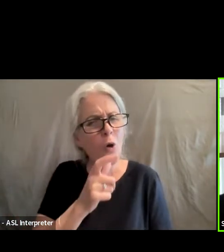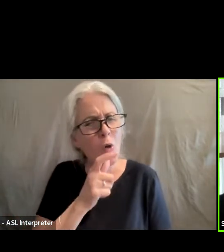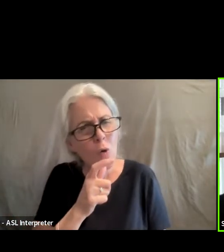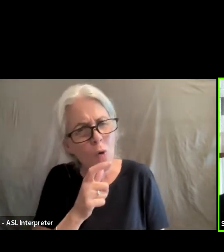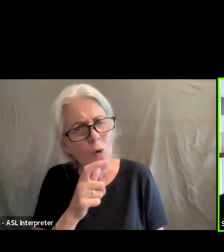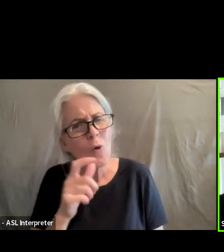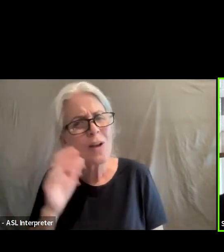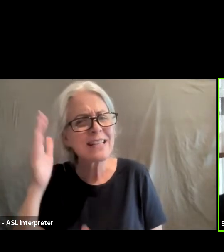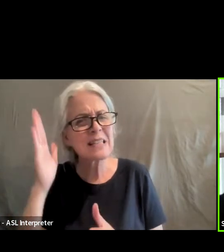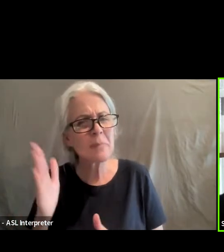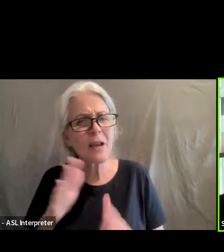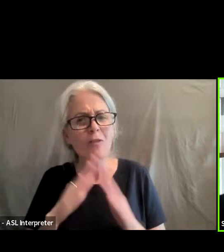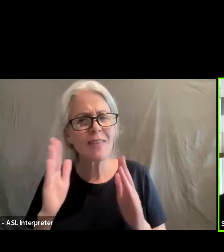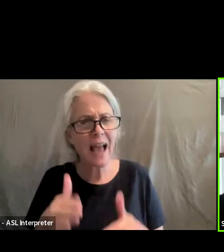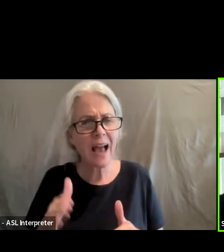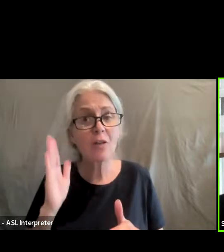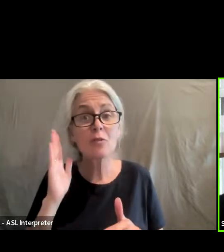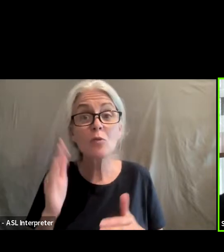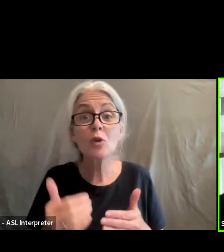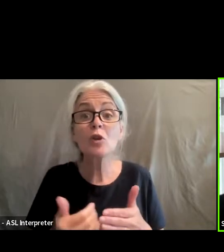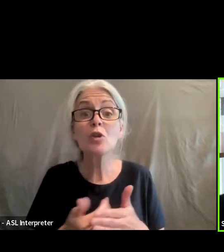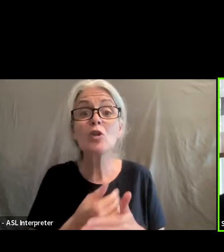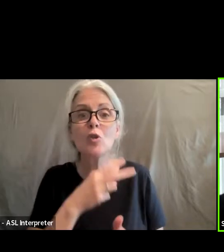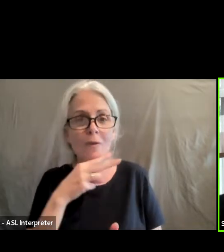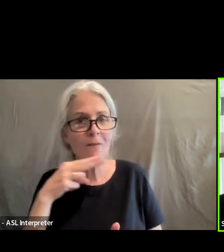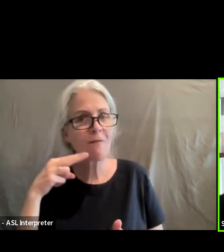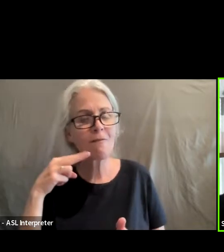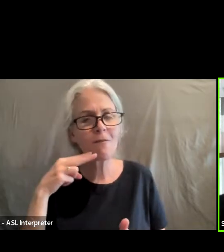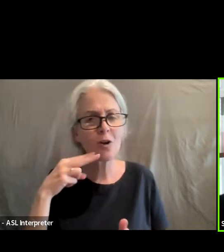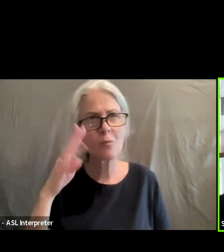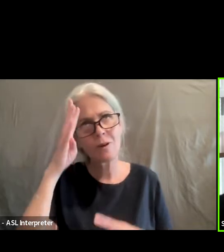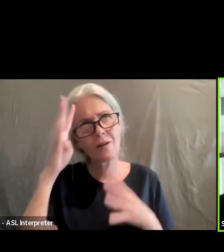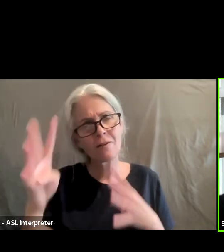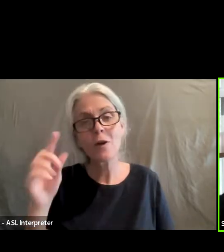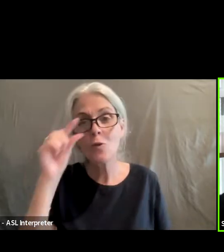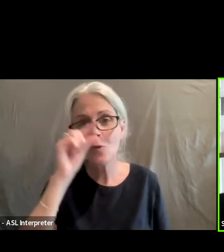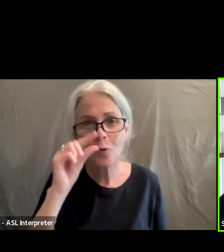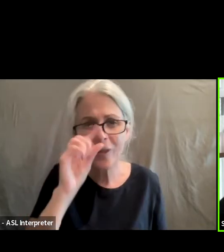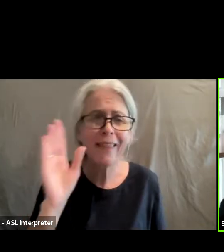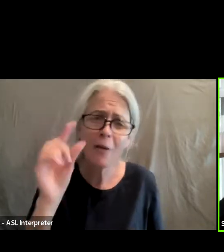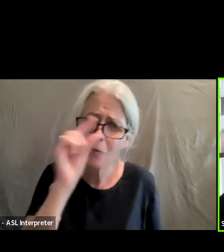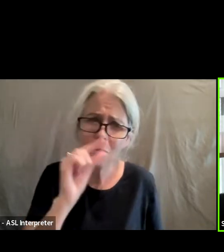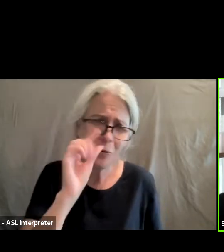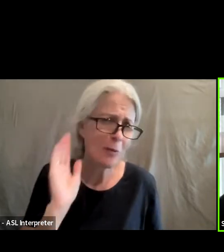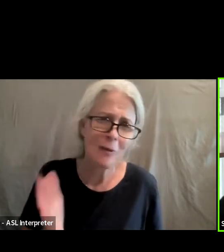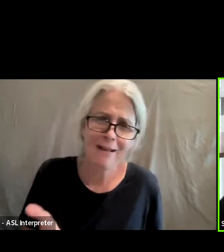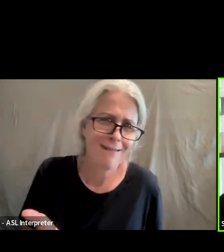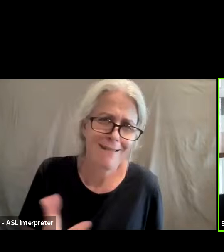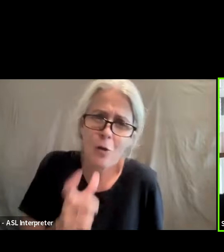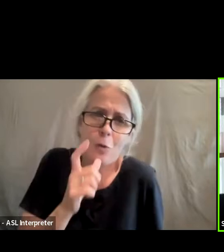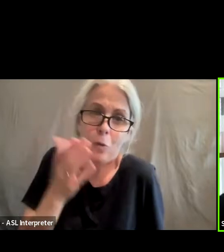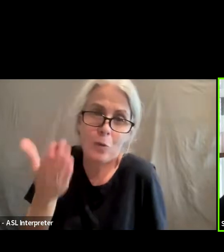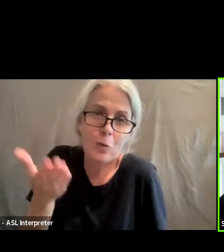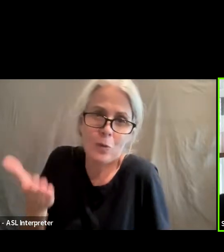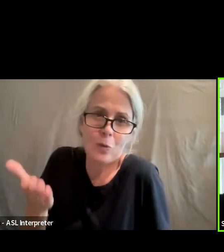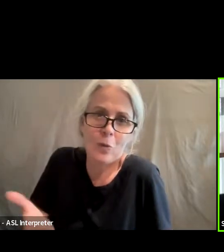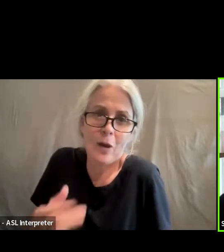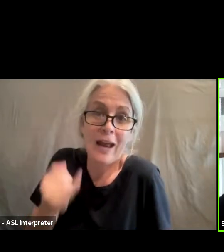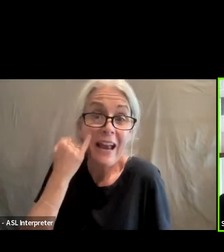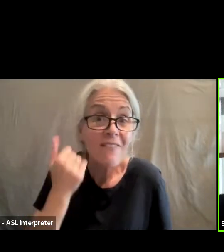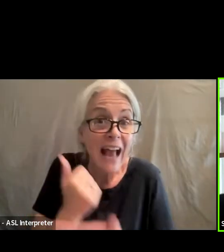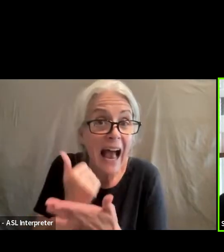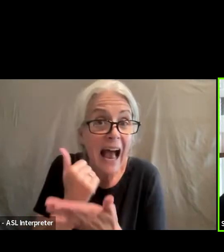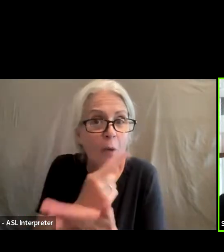House, they're going to, I know there's a new verb we invented about 10 years ago, Google it. They're going to Google it. Who's the Speaker of the House? But if it helps